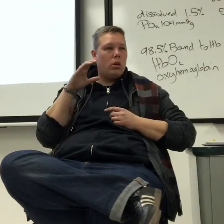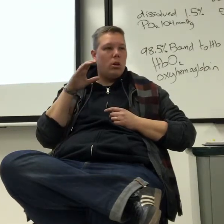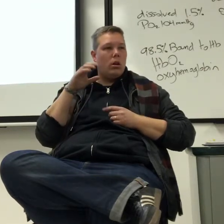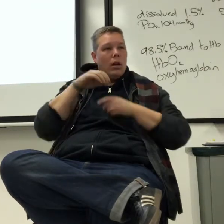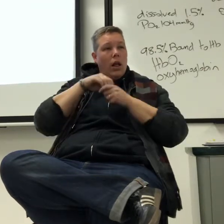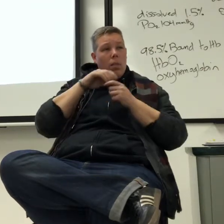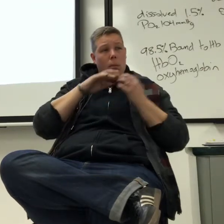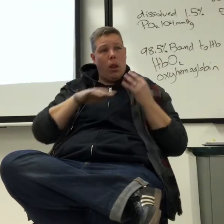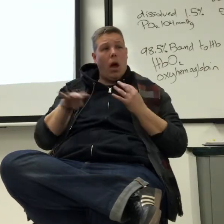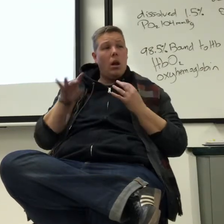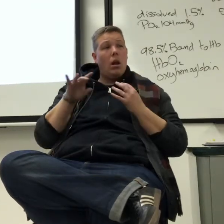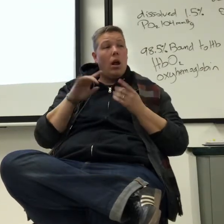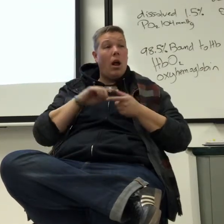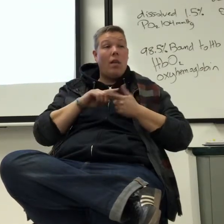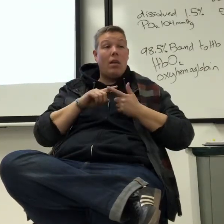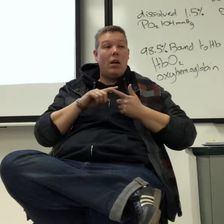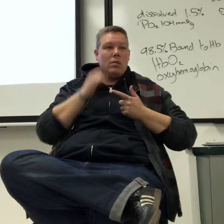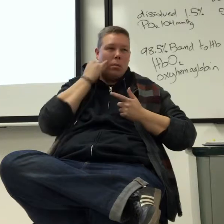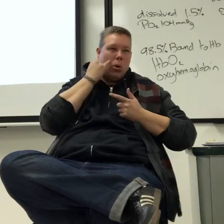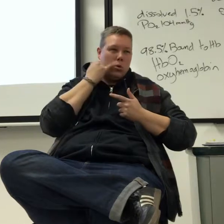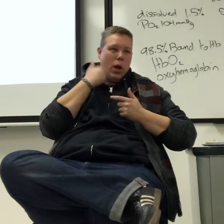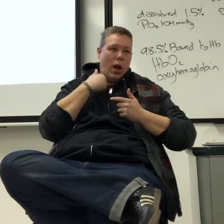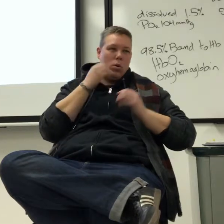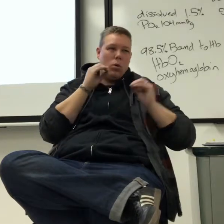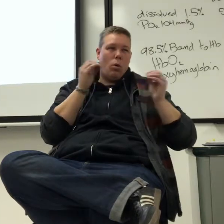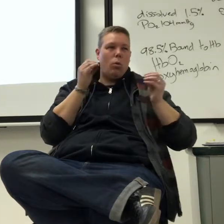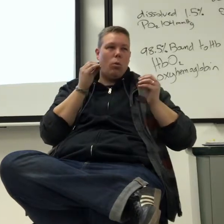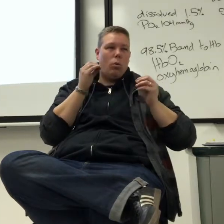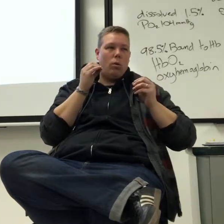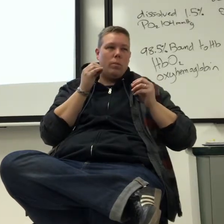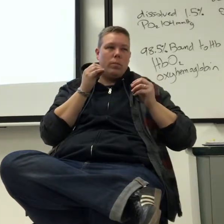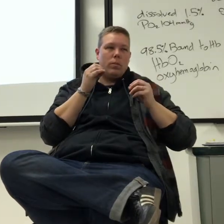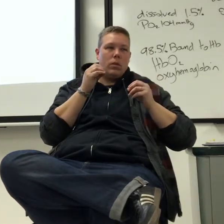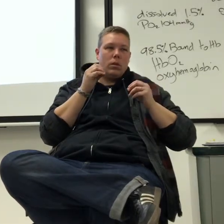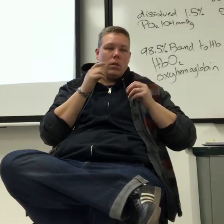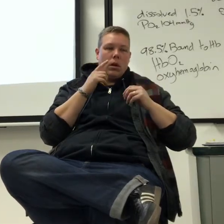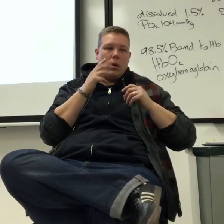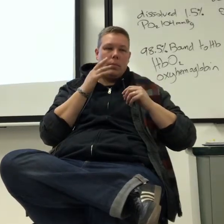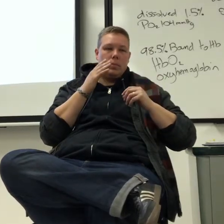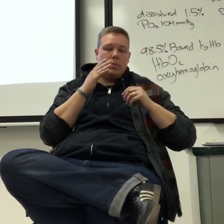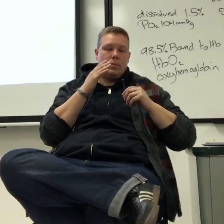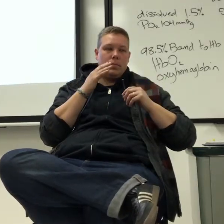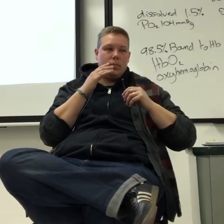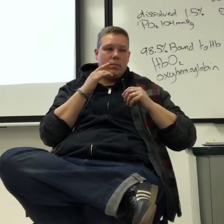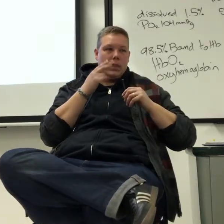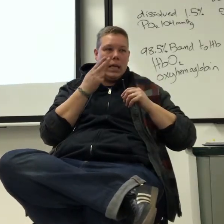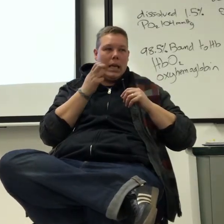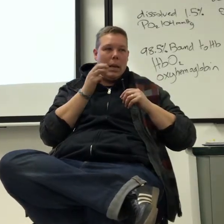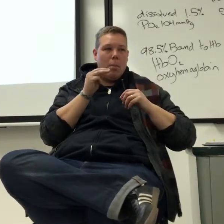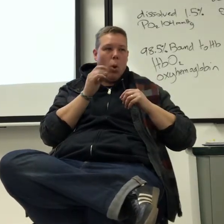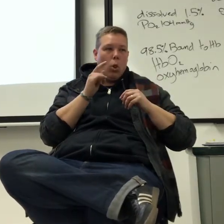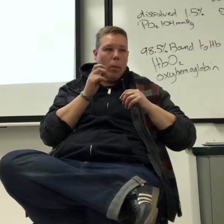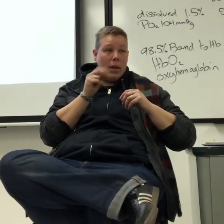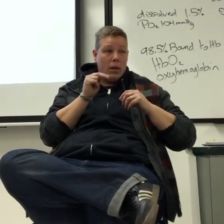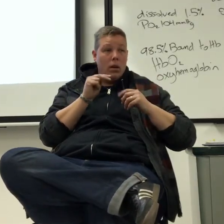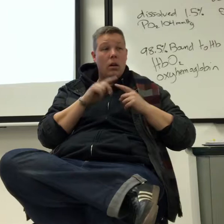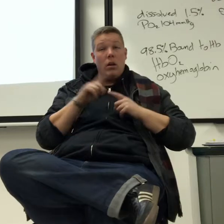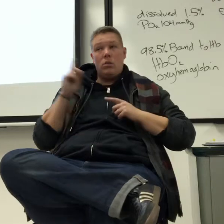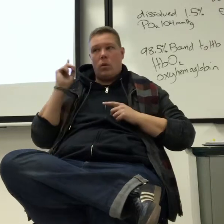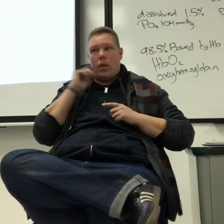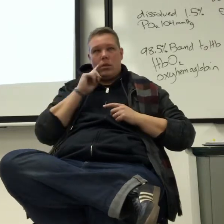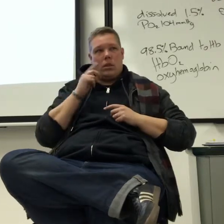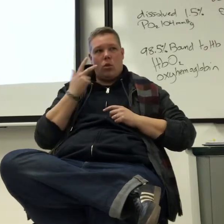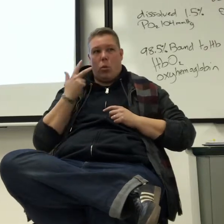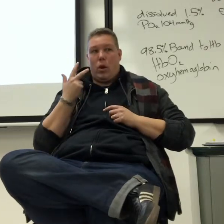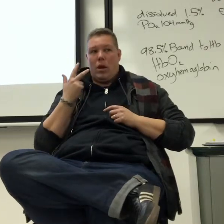blood. So then that's only our 0.3. This figure says it's 3 because